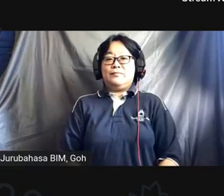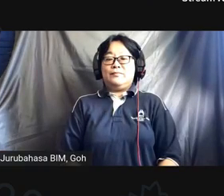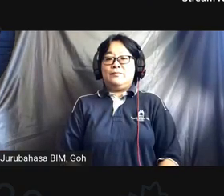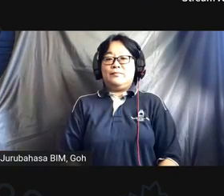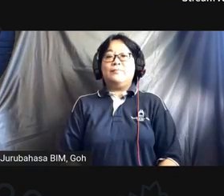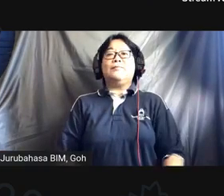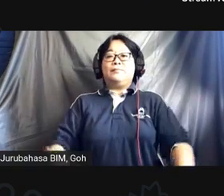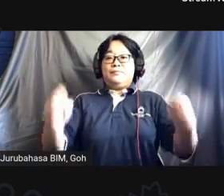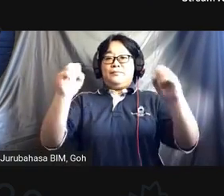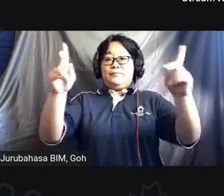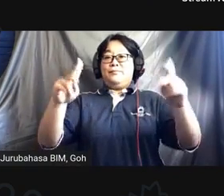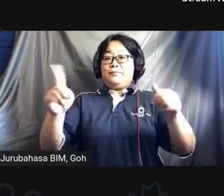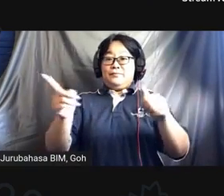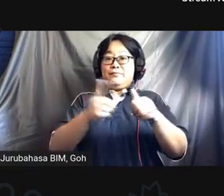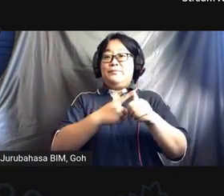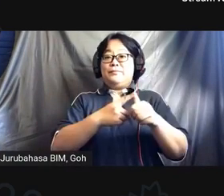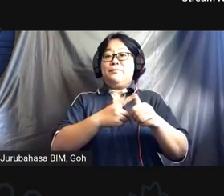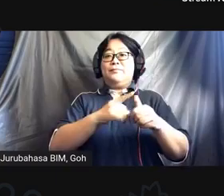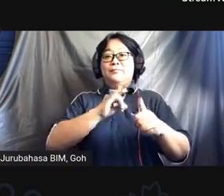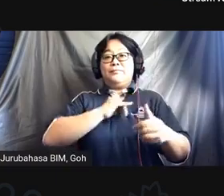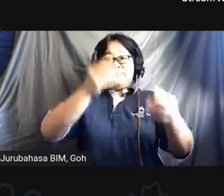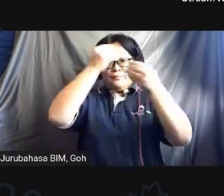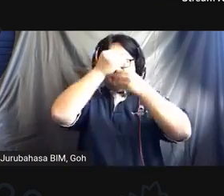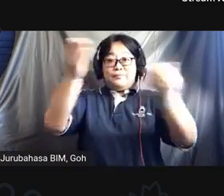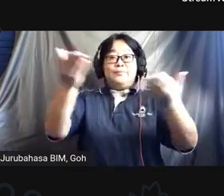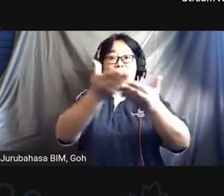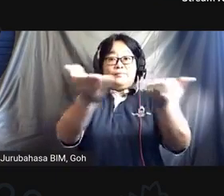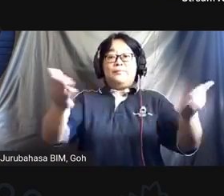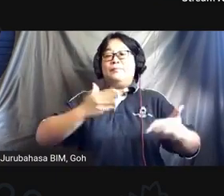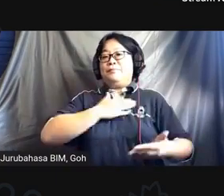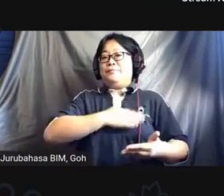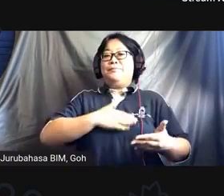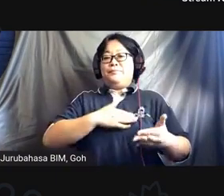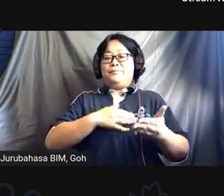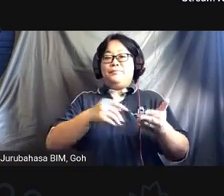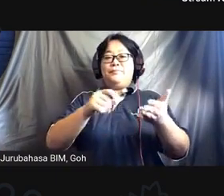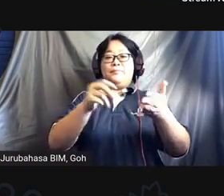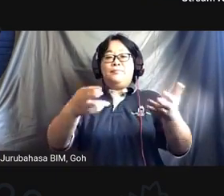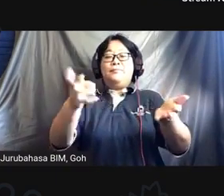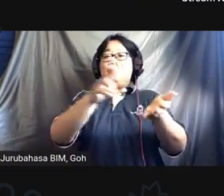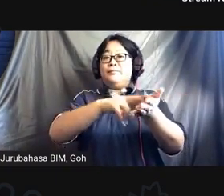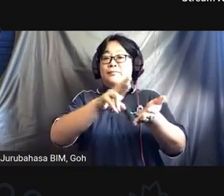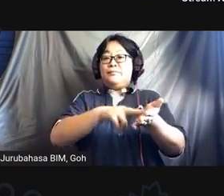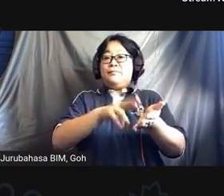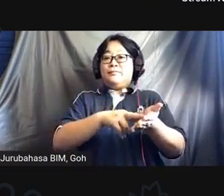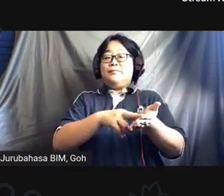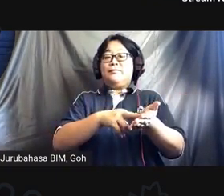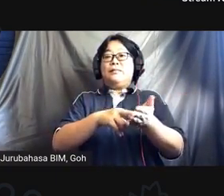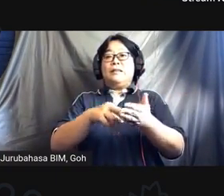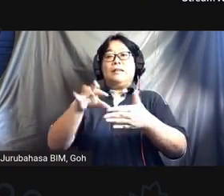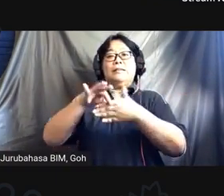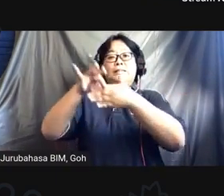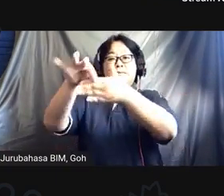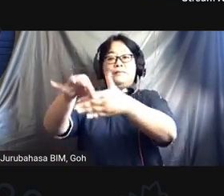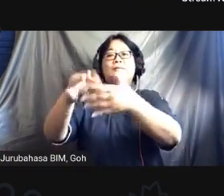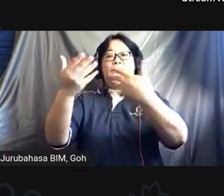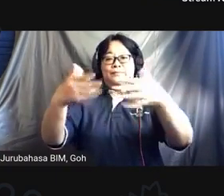Okay, first of all, I would like to inform everyone to fill in the attendance form that will be linked in the comment section.